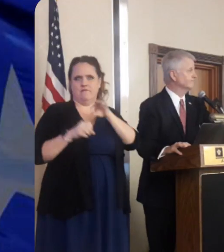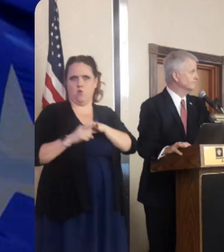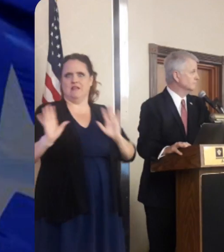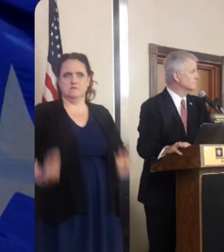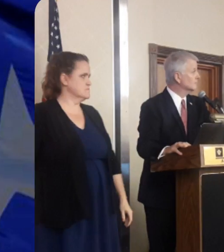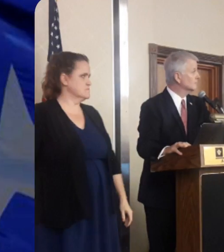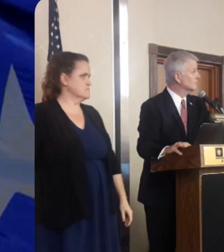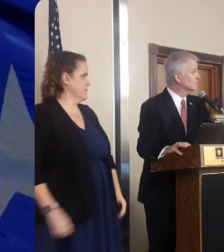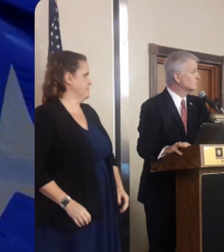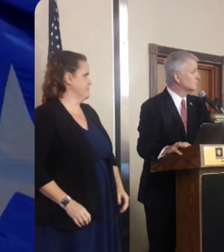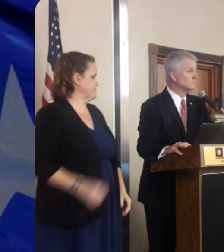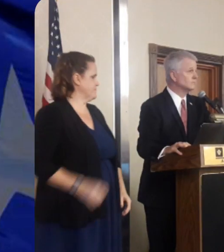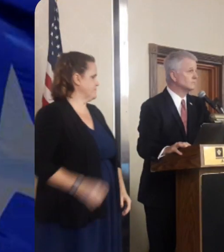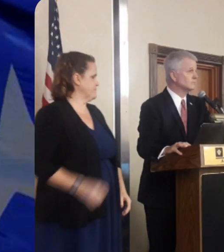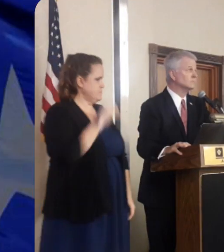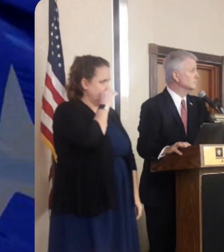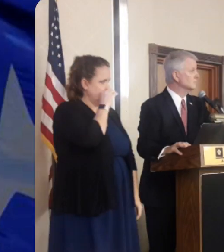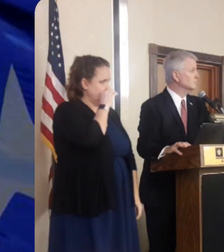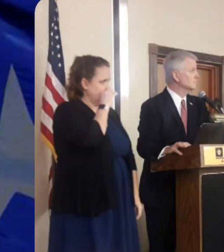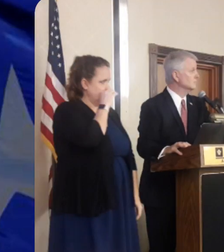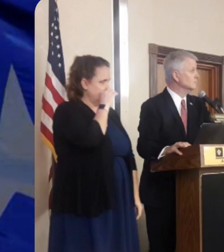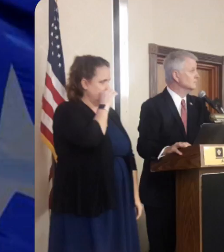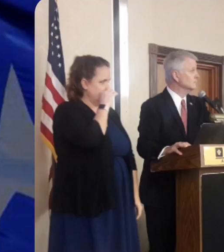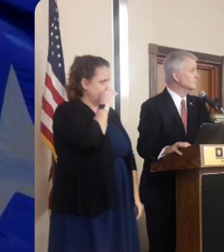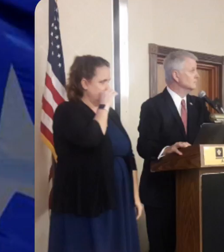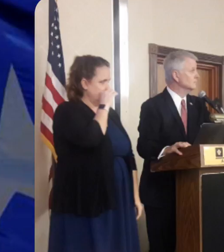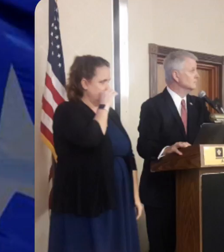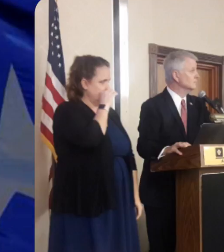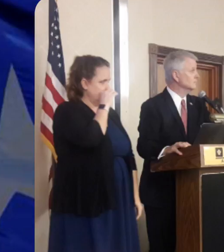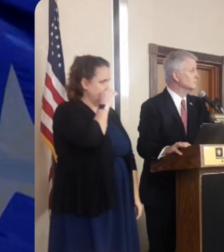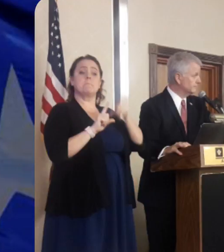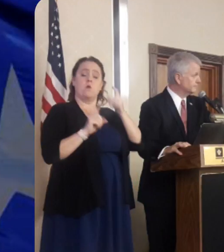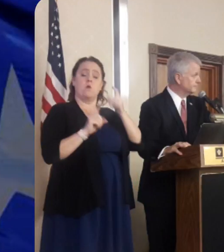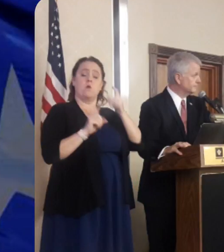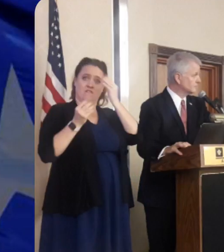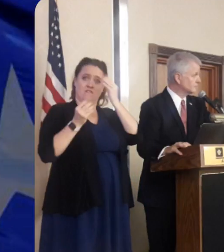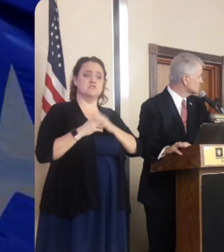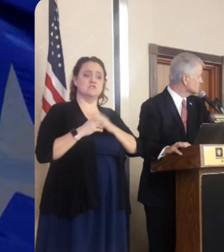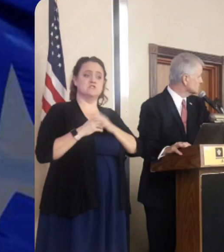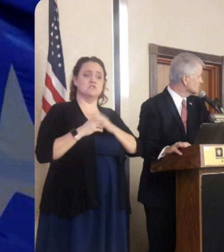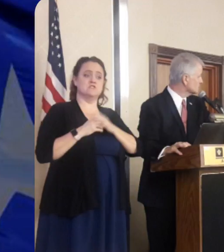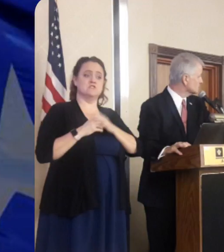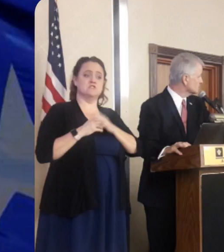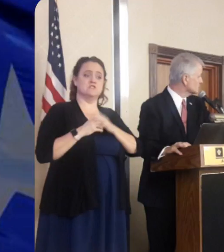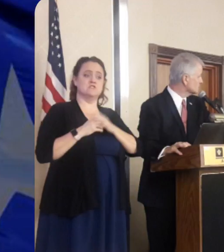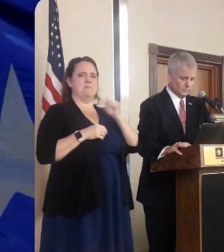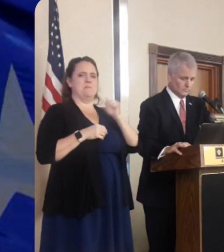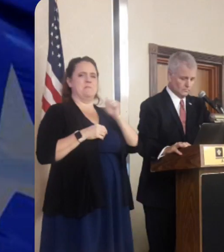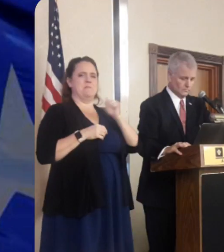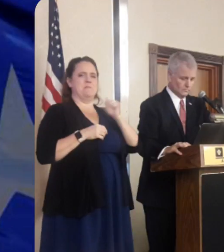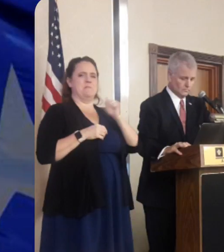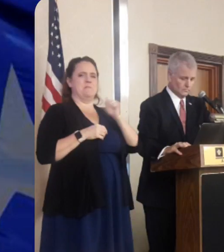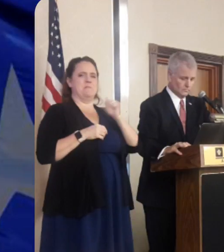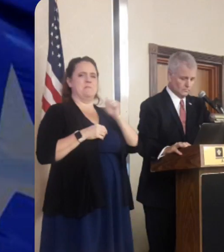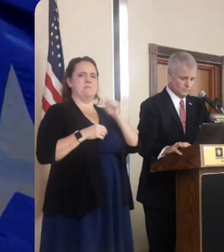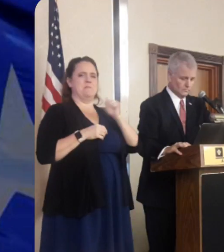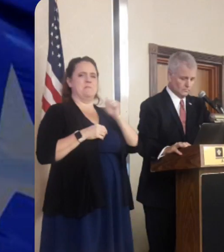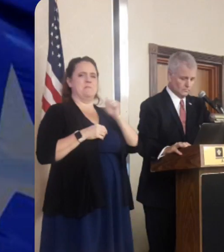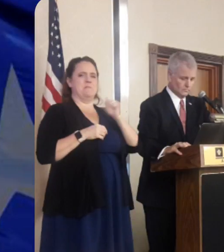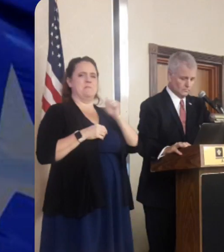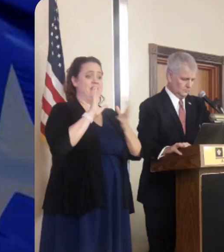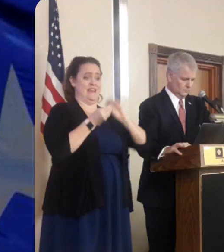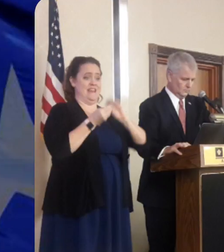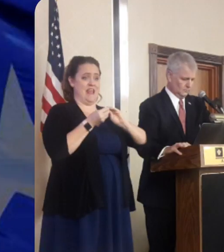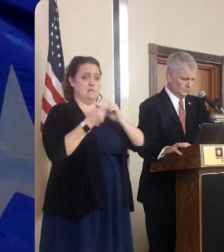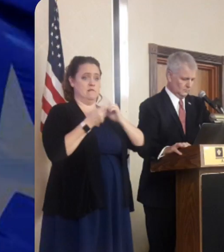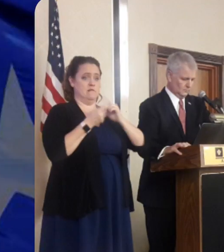Point of information? Yeah. Yes, Mr. Hey. SD6. So with the net effect of this, now